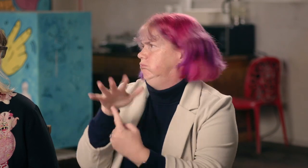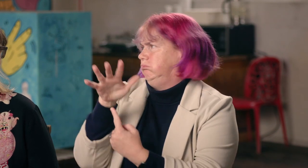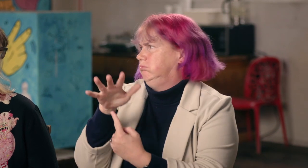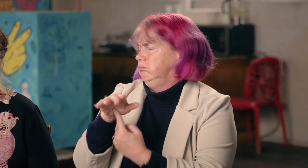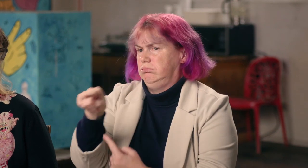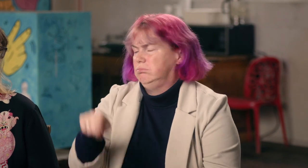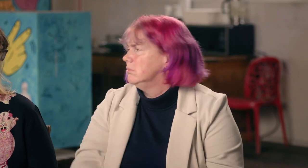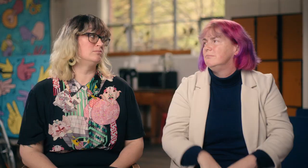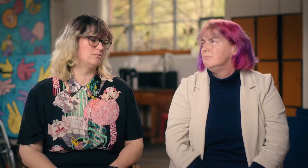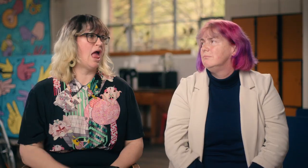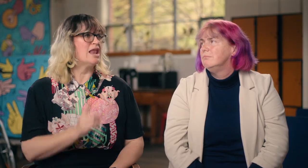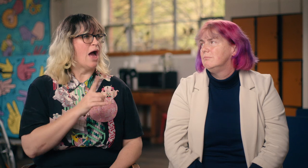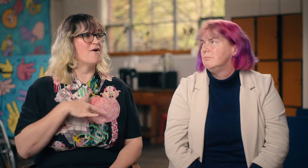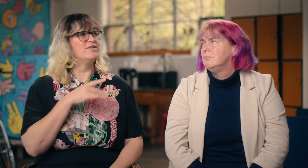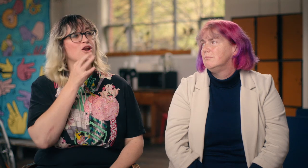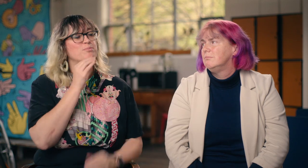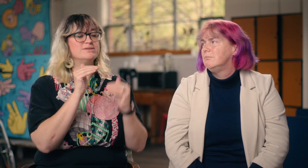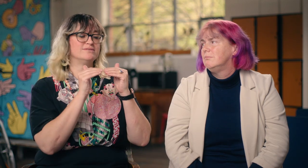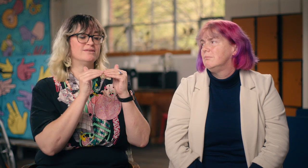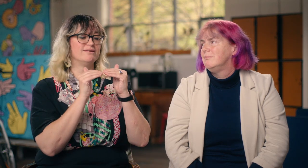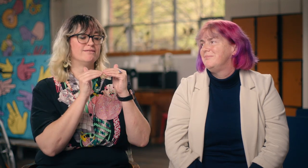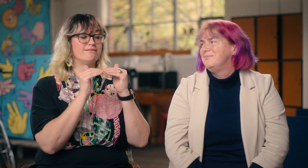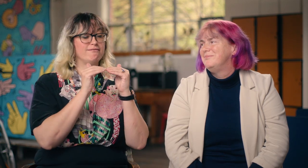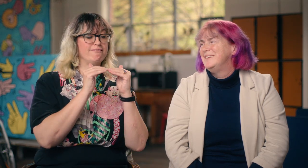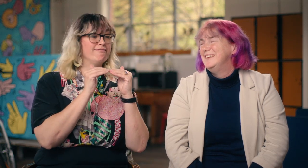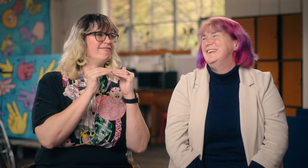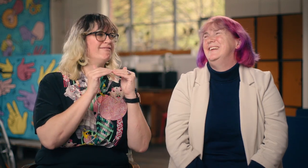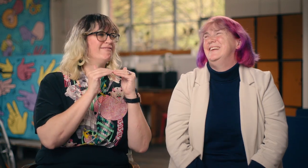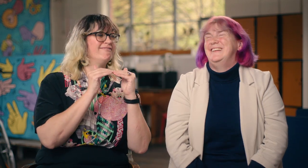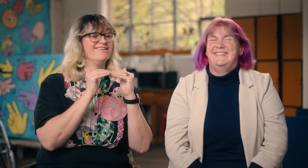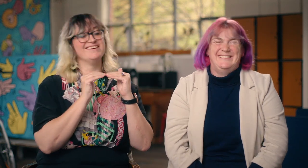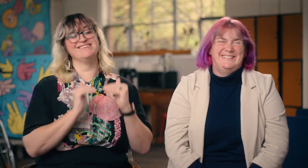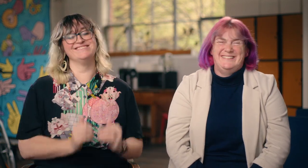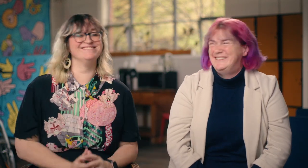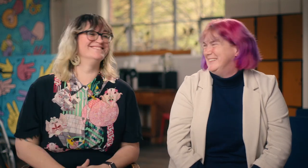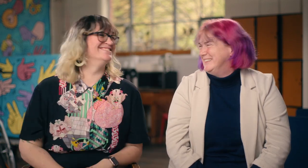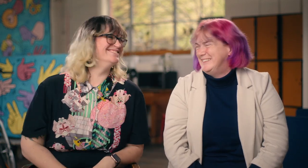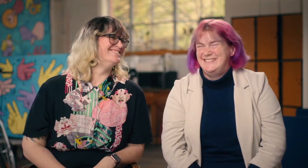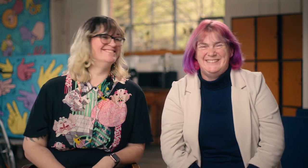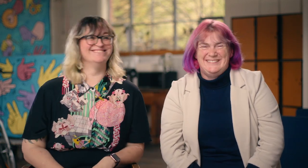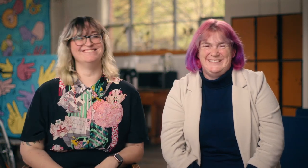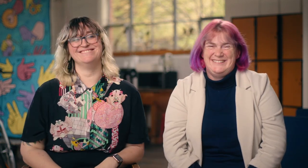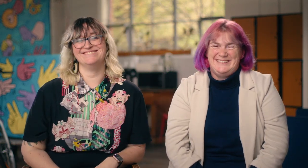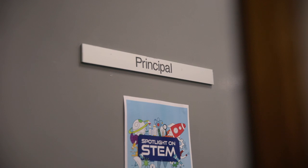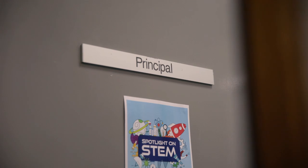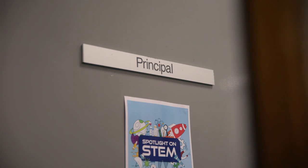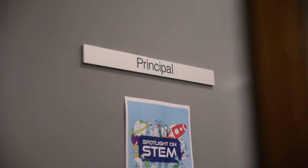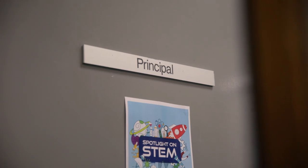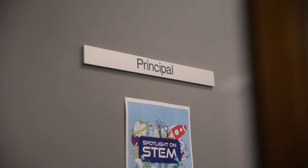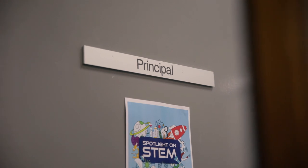crucial difference. And now we feel a little more equal, if not slightly ahead. Marg's office door reads,